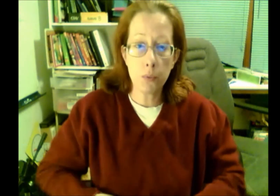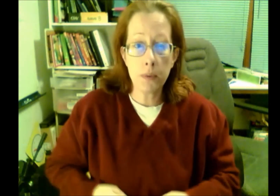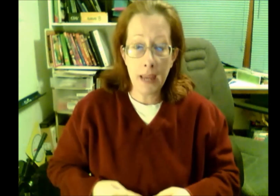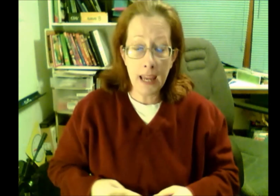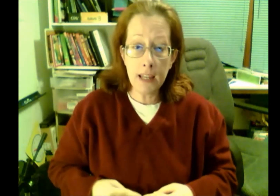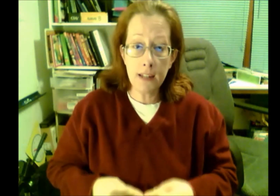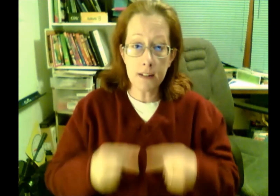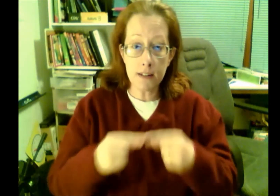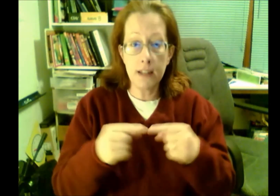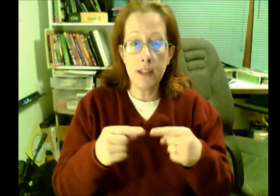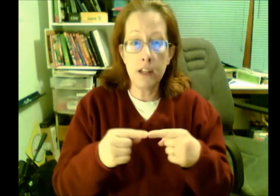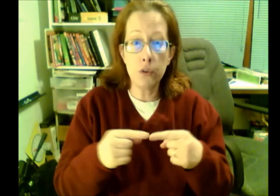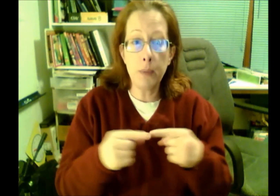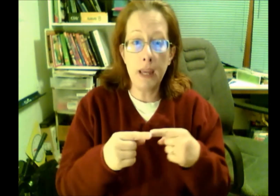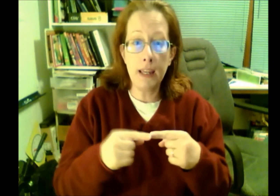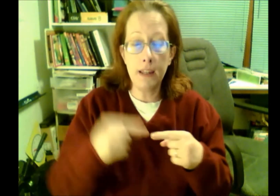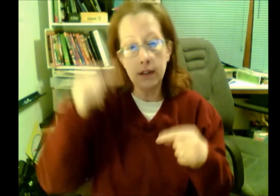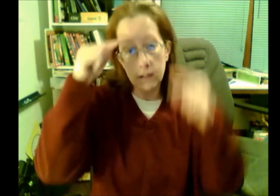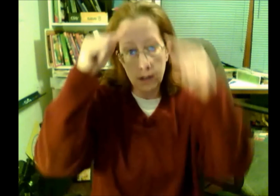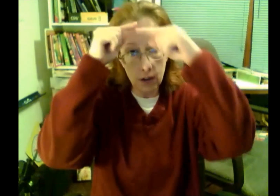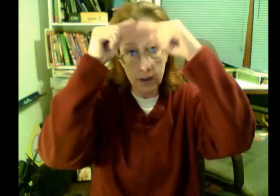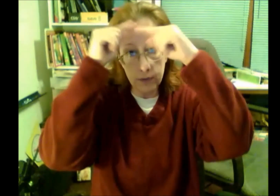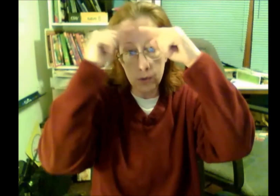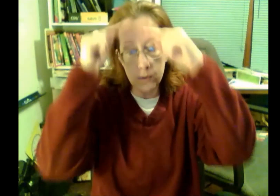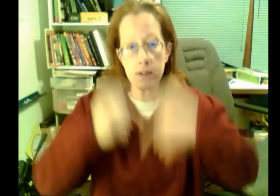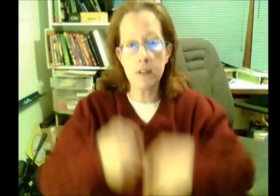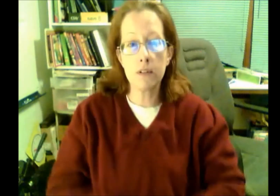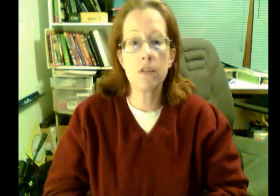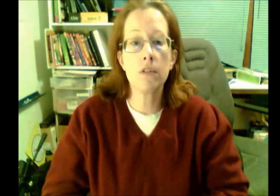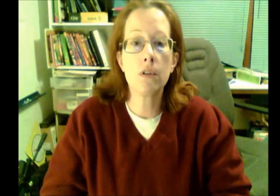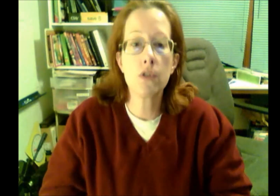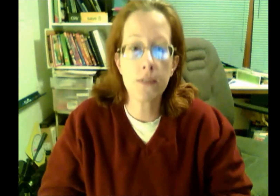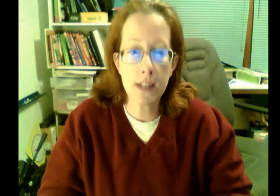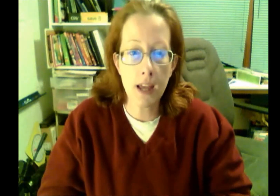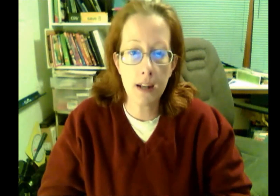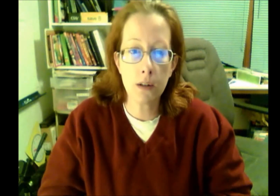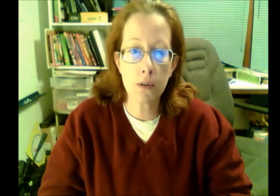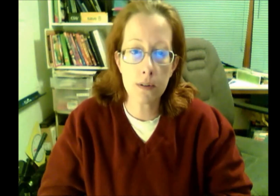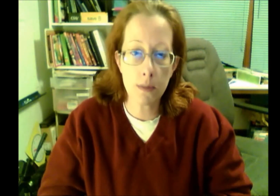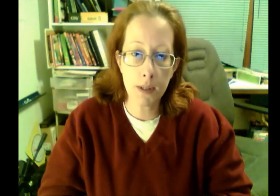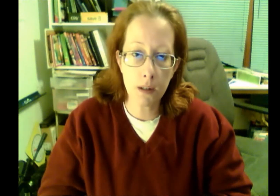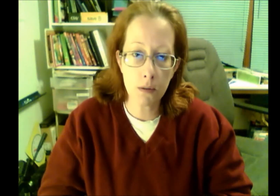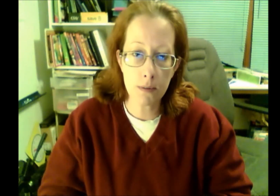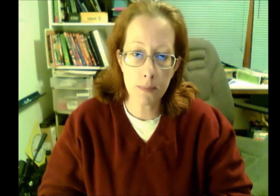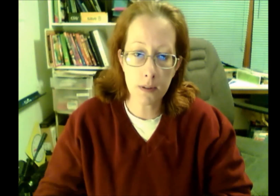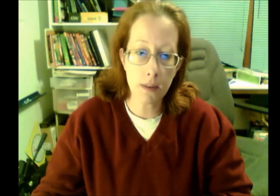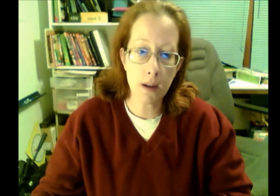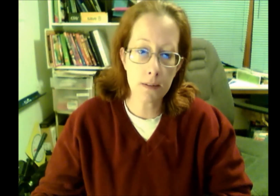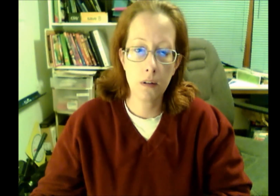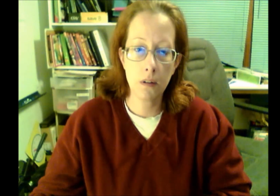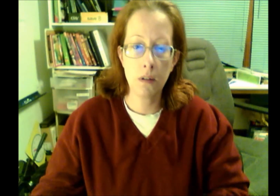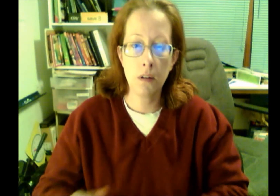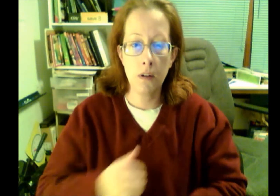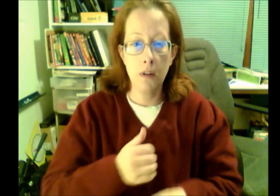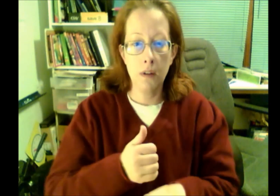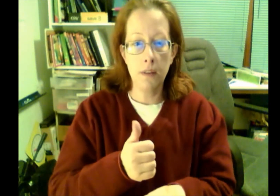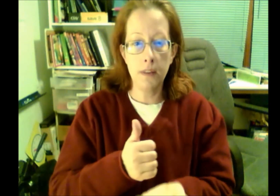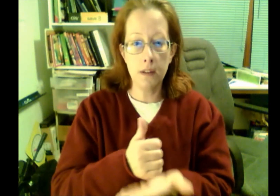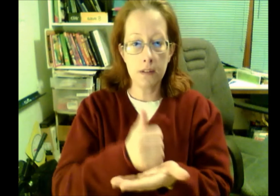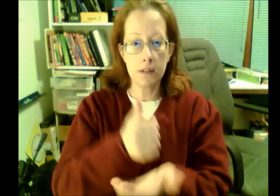the pain is. They can do pain, and all they have to do is you know, show if it's a headache or a stomach ache or something like that. This, if